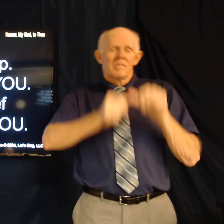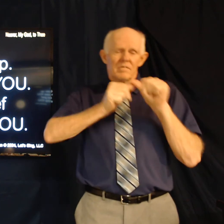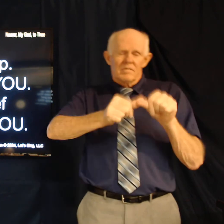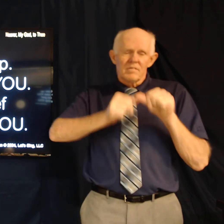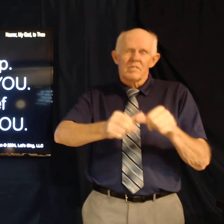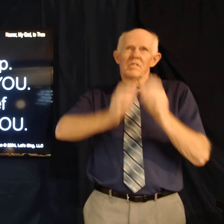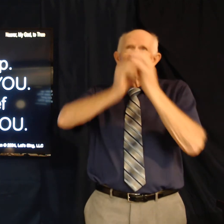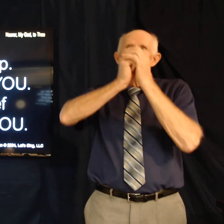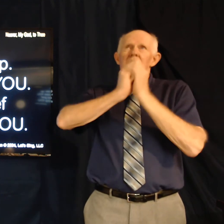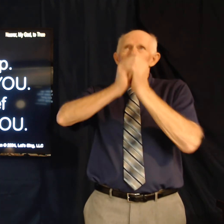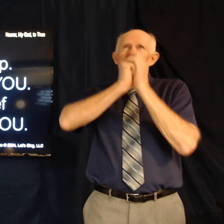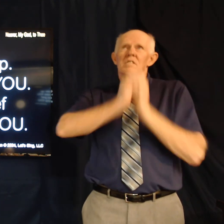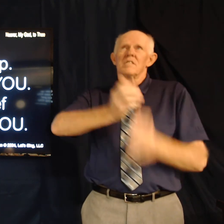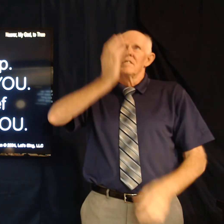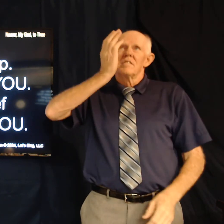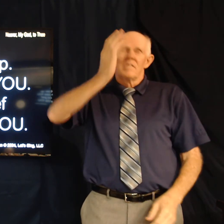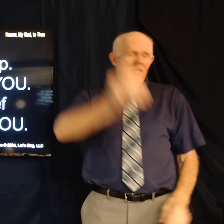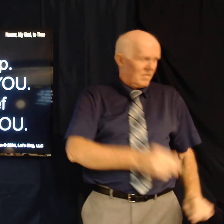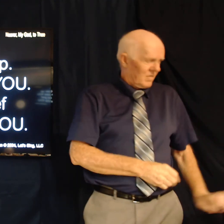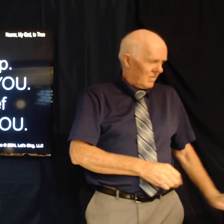I continue to worship you.